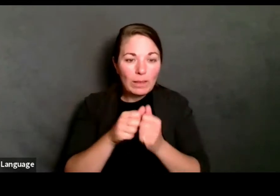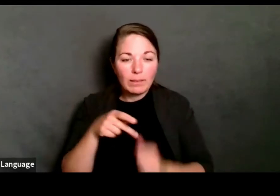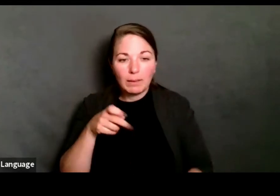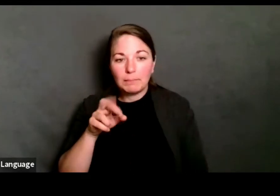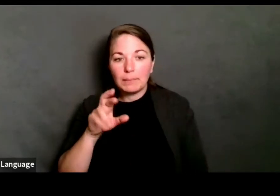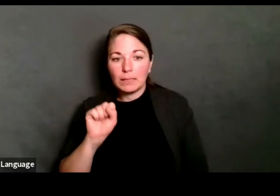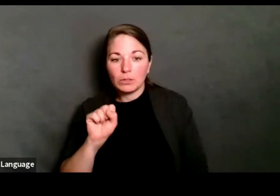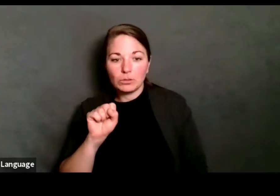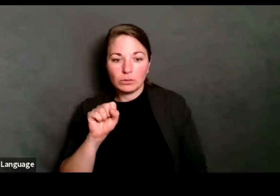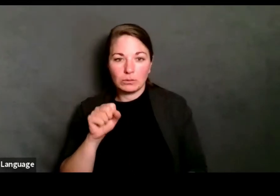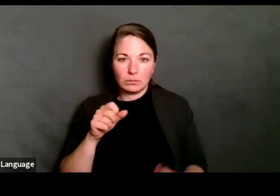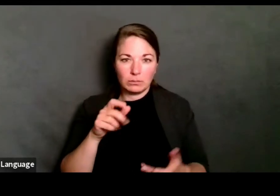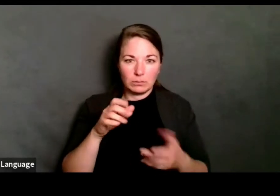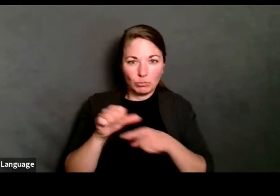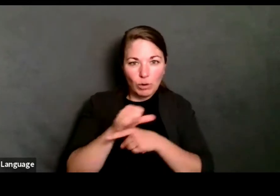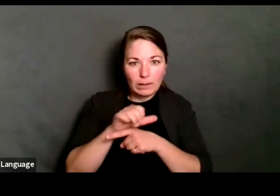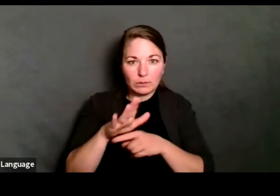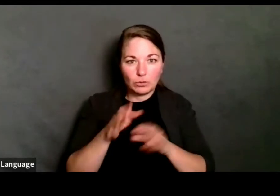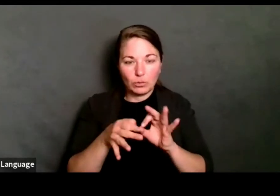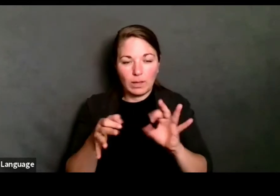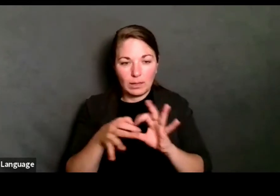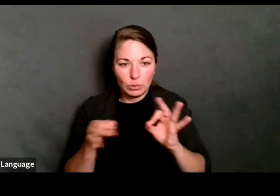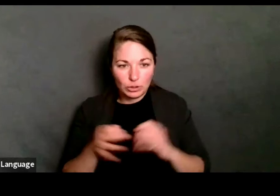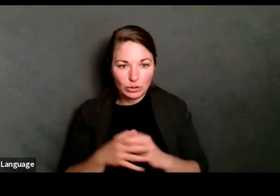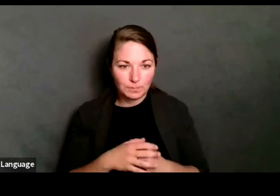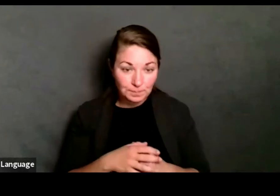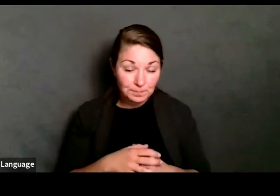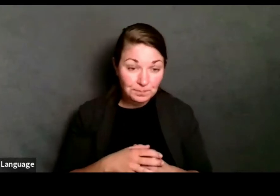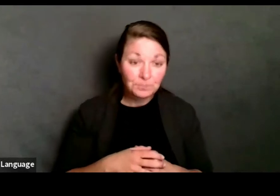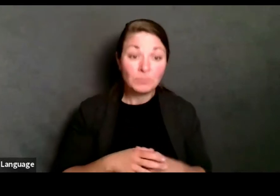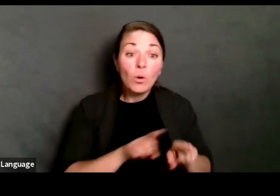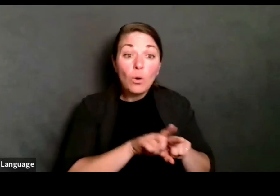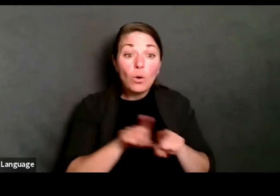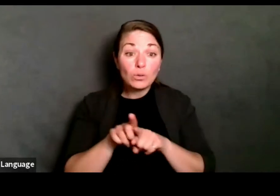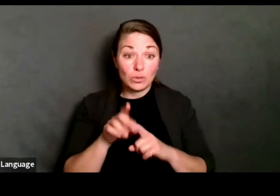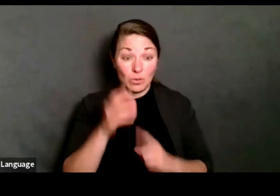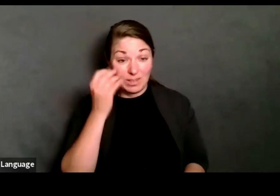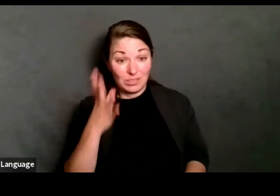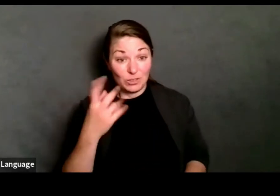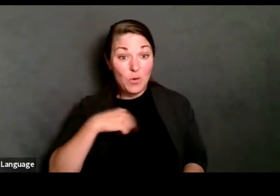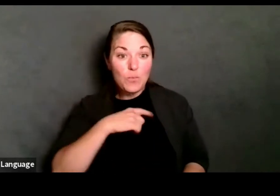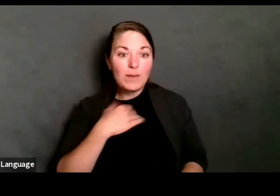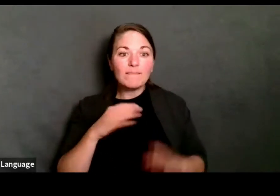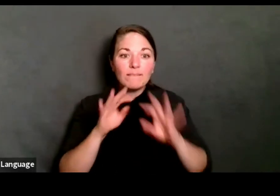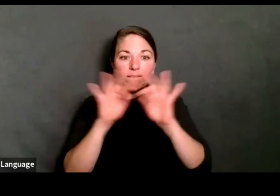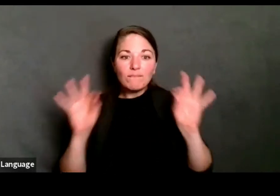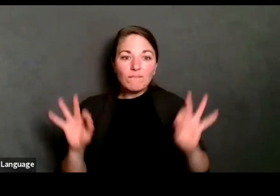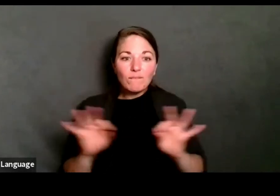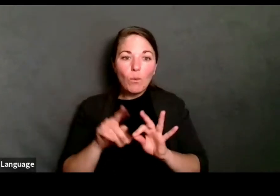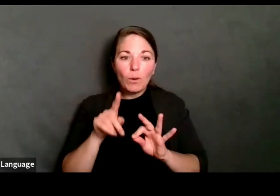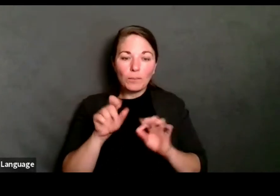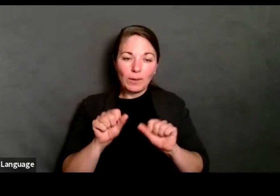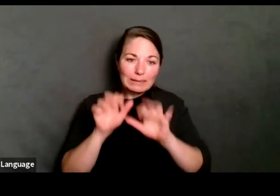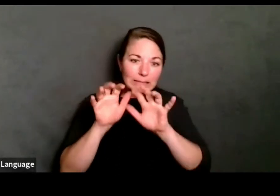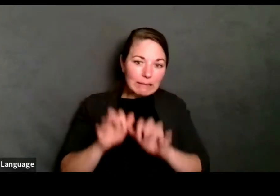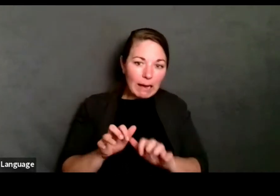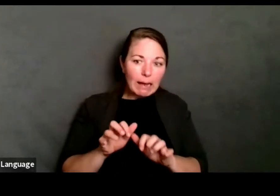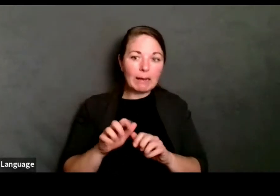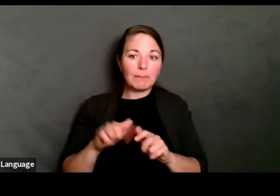live discussion session and the pre-session form that you can use to send me examples of language that you want to workshop in that session.